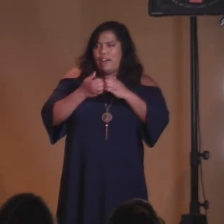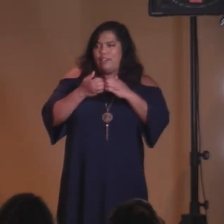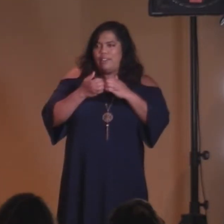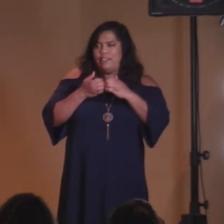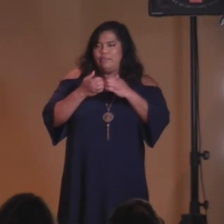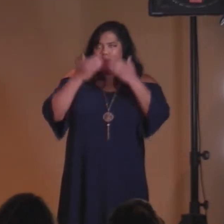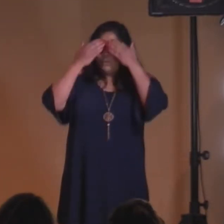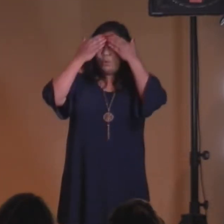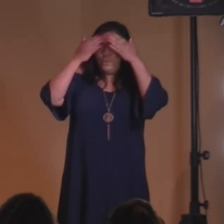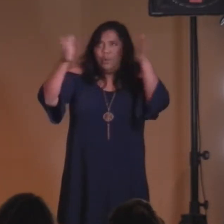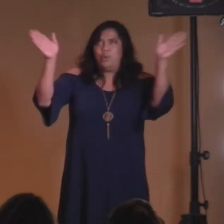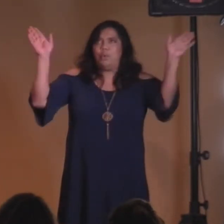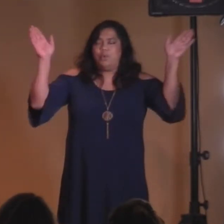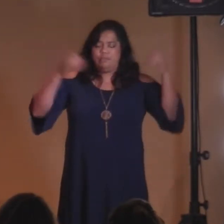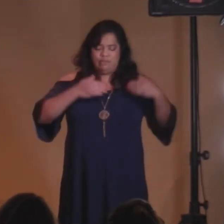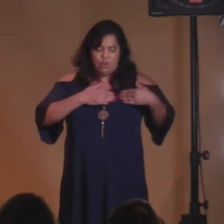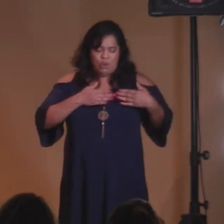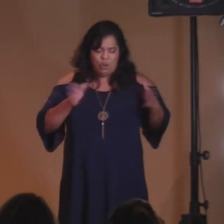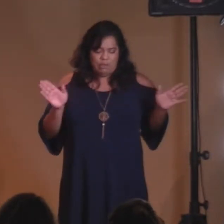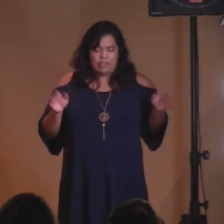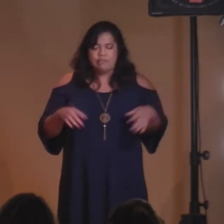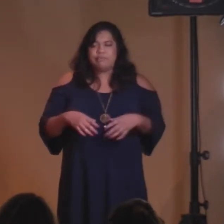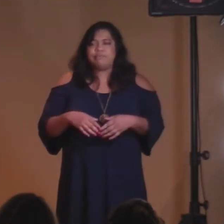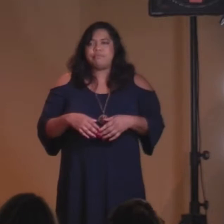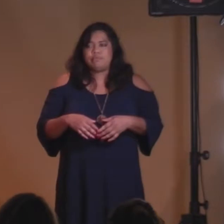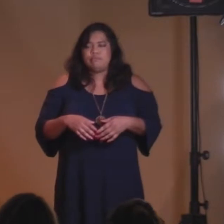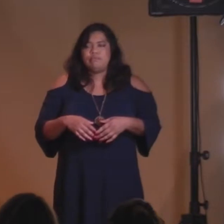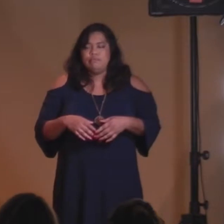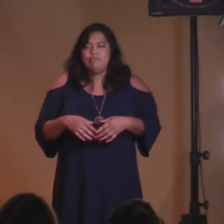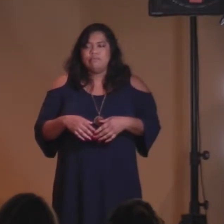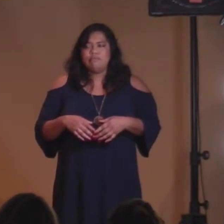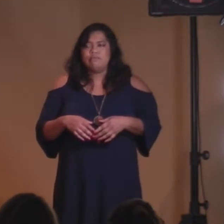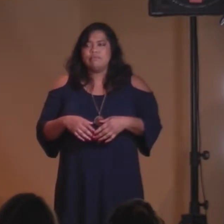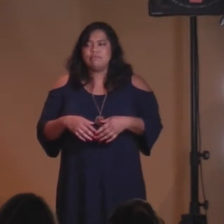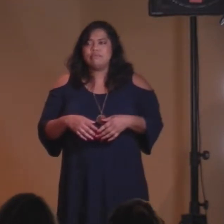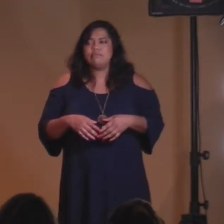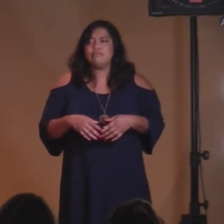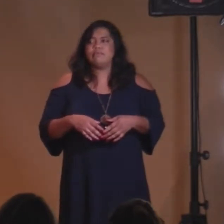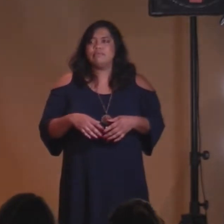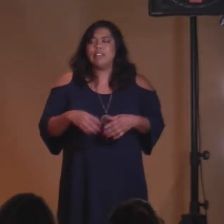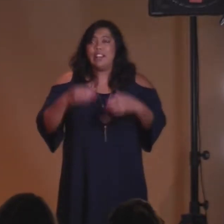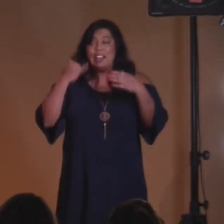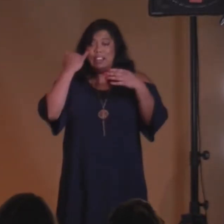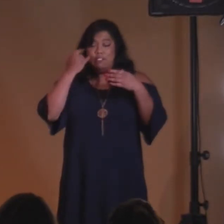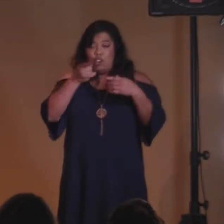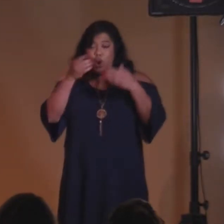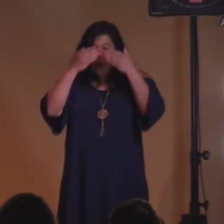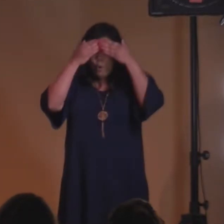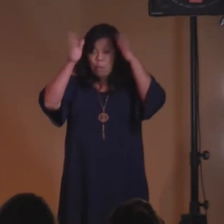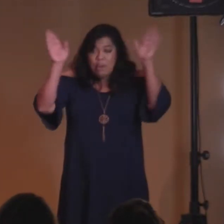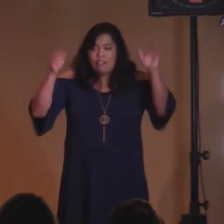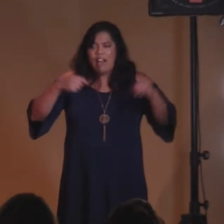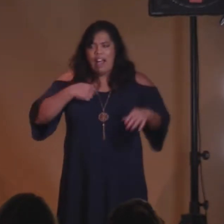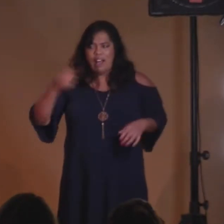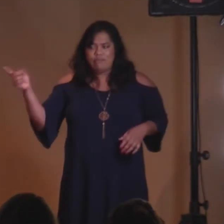top. Because being open at the top says, there's a workshop I want to do, but what if no one shows